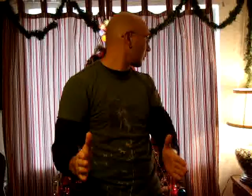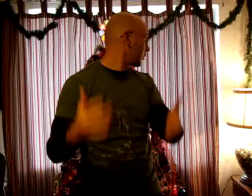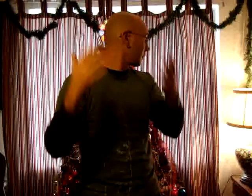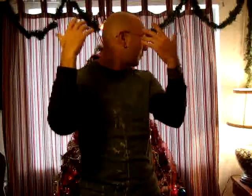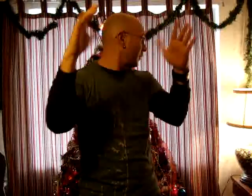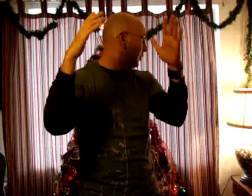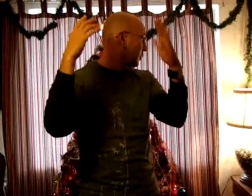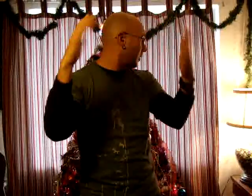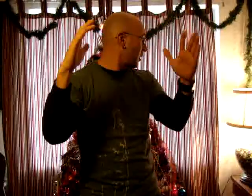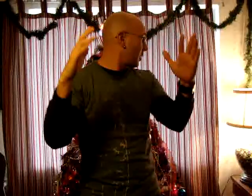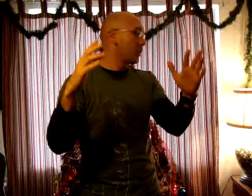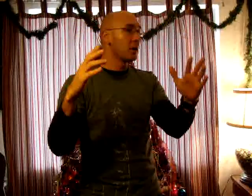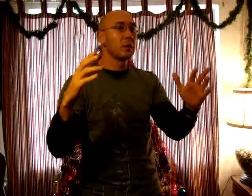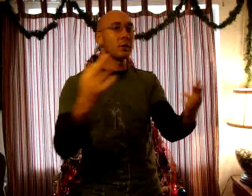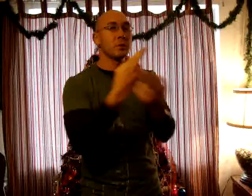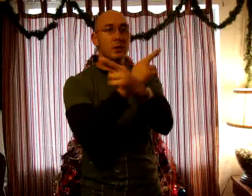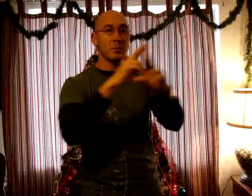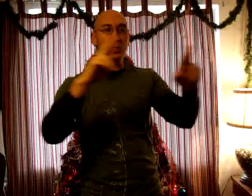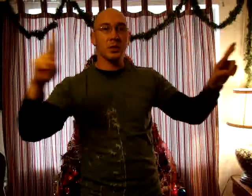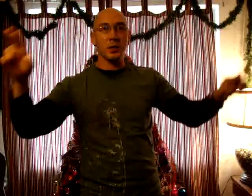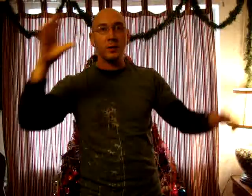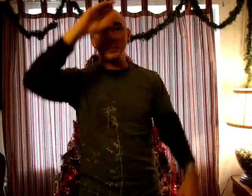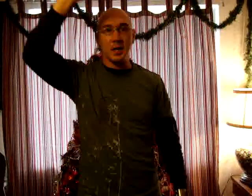to fulfill the redemption of man.